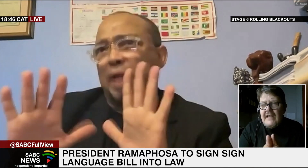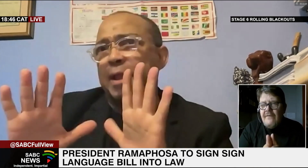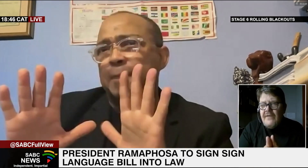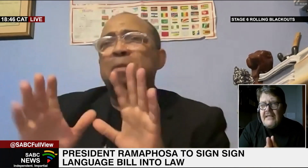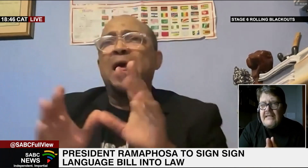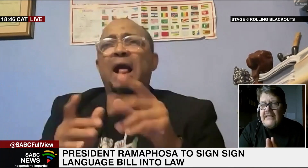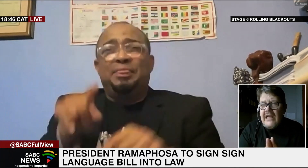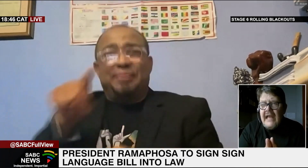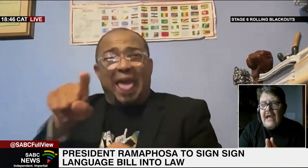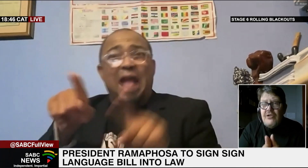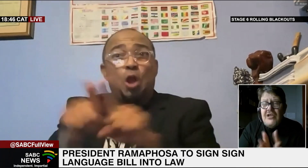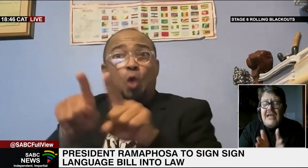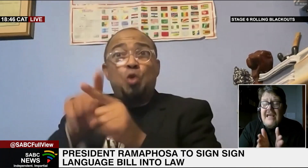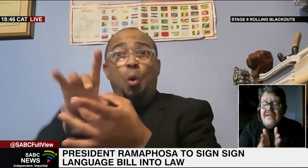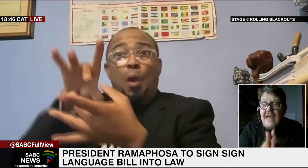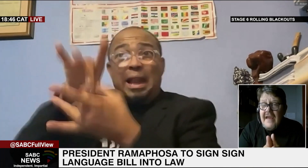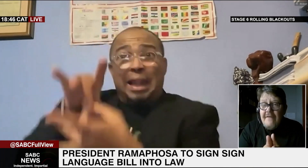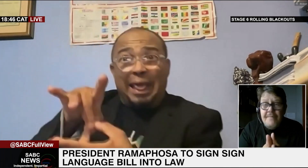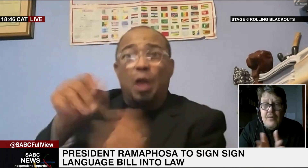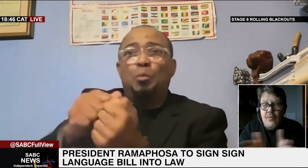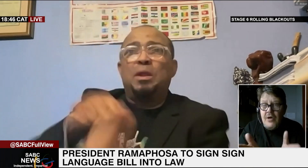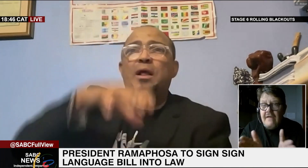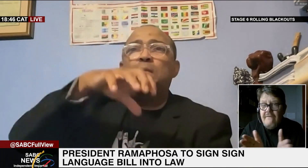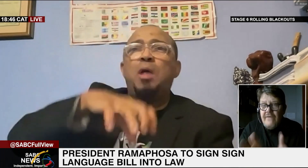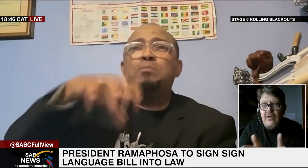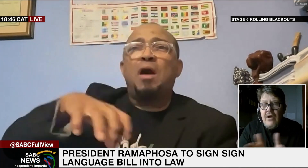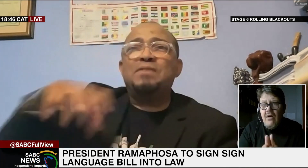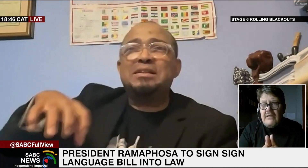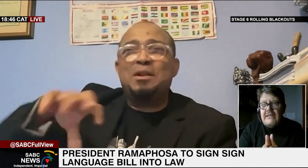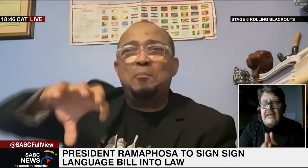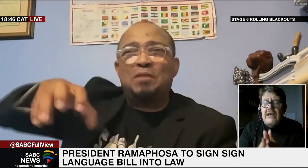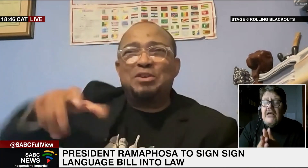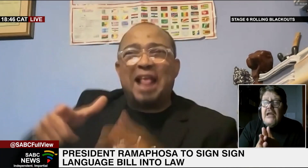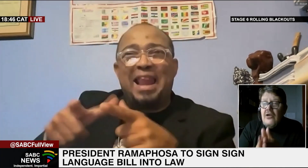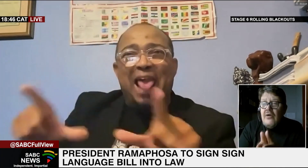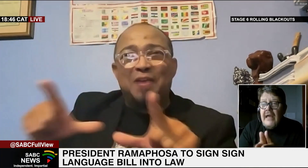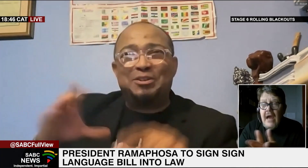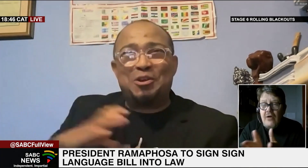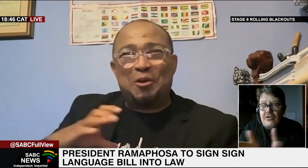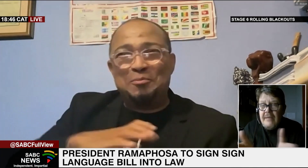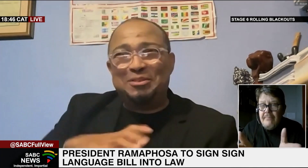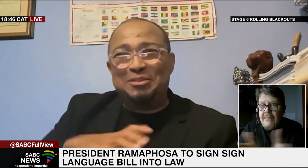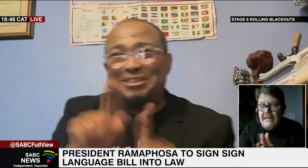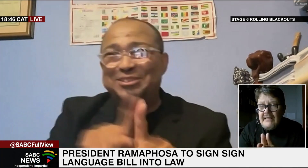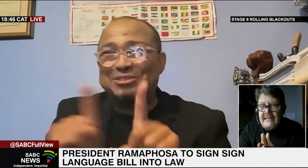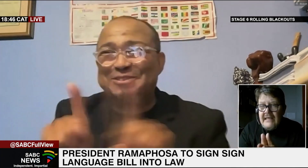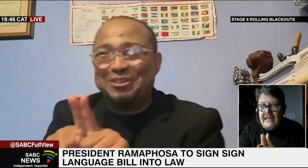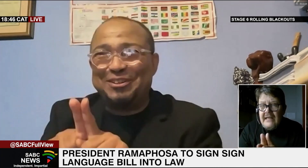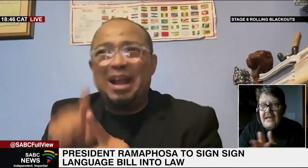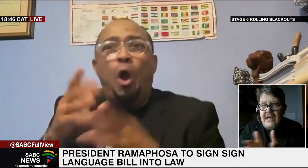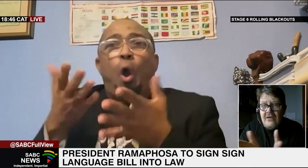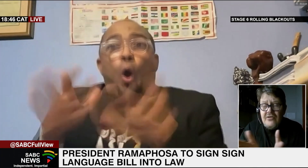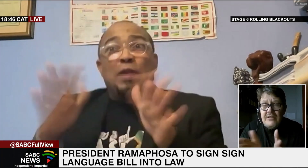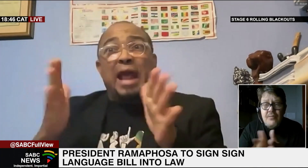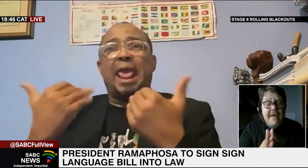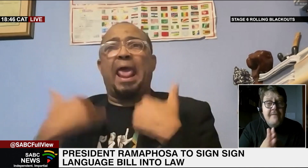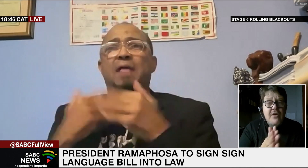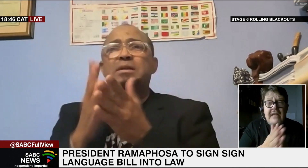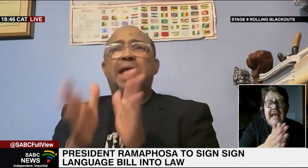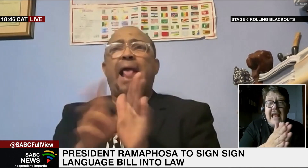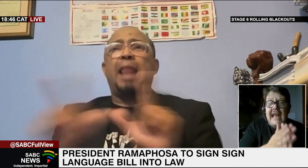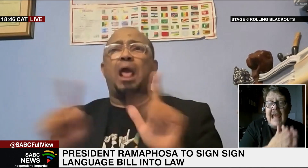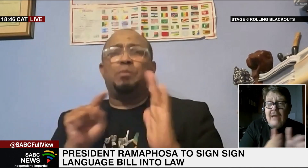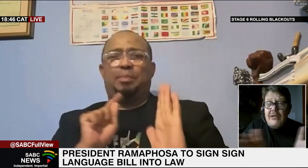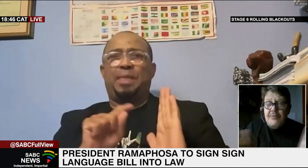specifically for South African Sign Language. They have been working very hard in looking how to implement it in the countries. We have